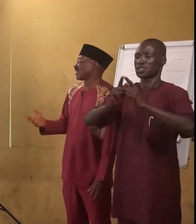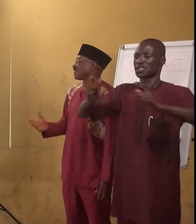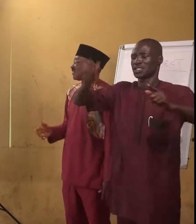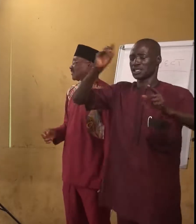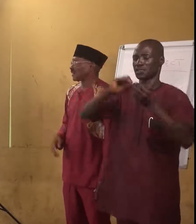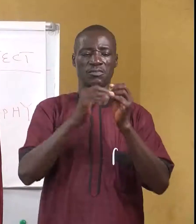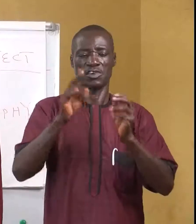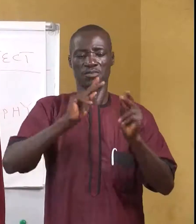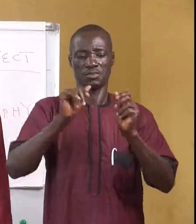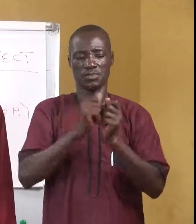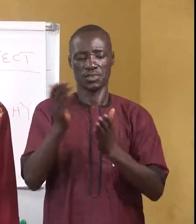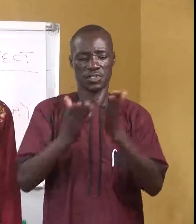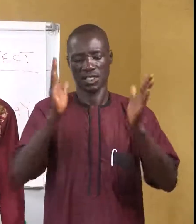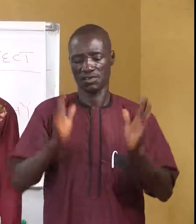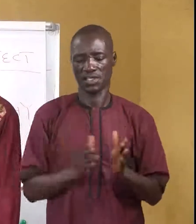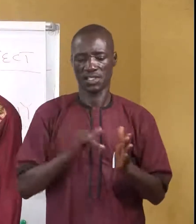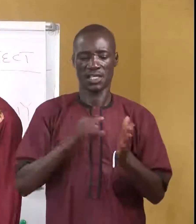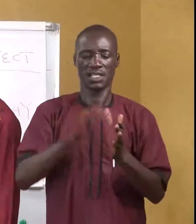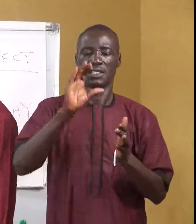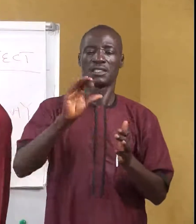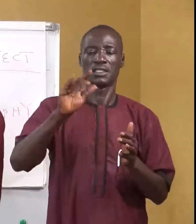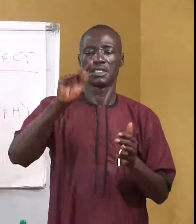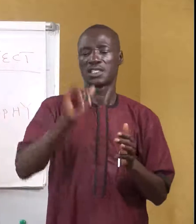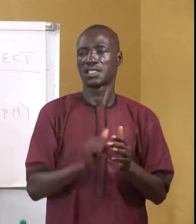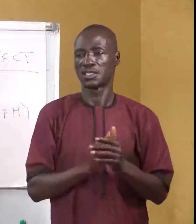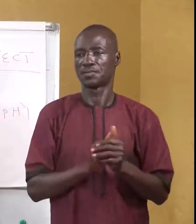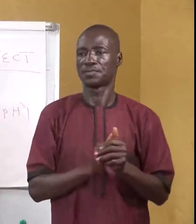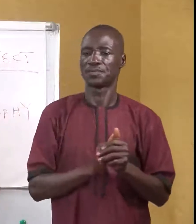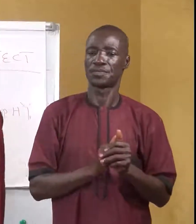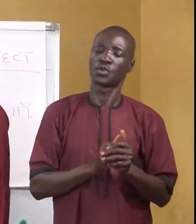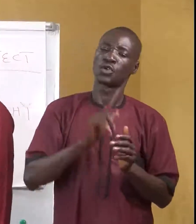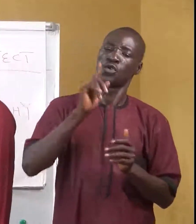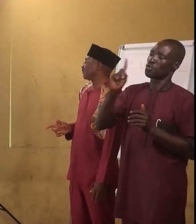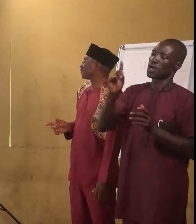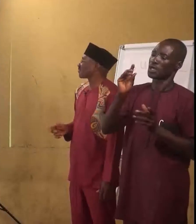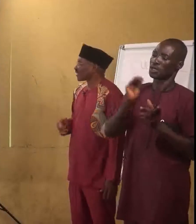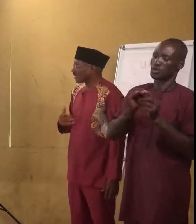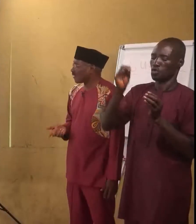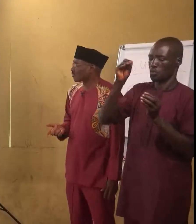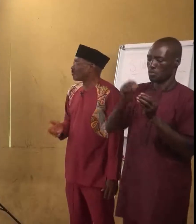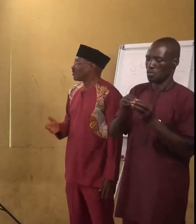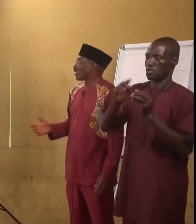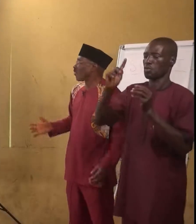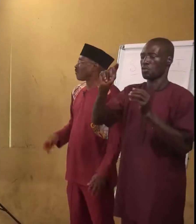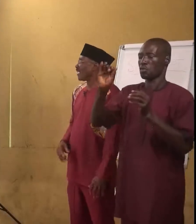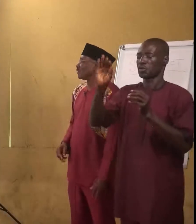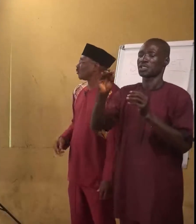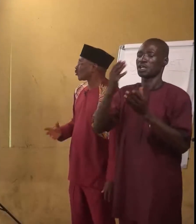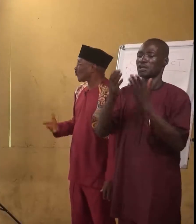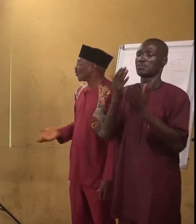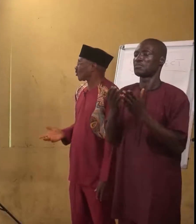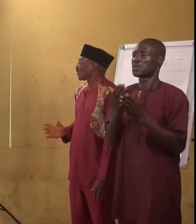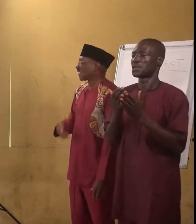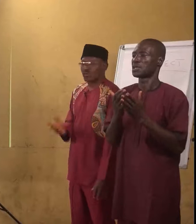and services. In cities, in a city, 1 or more towns may combine